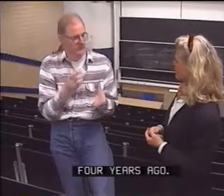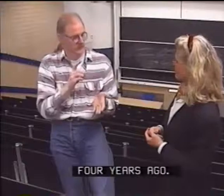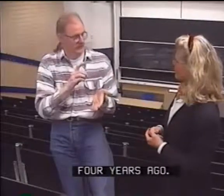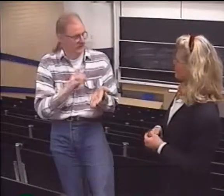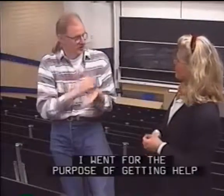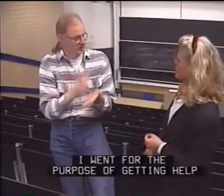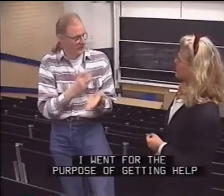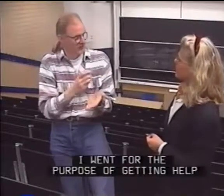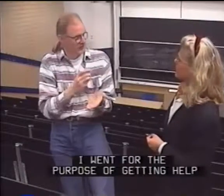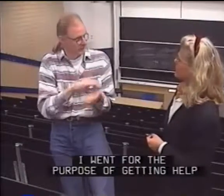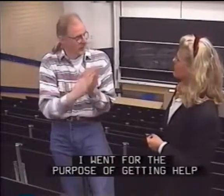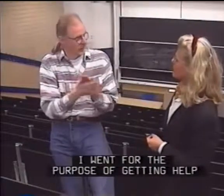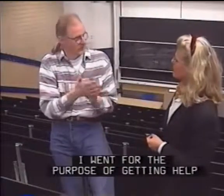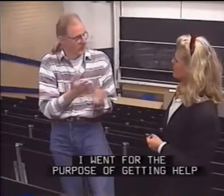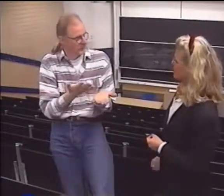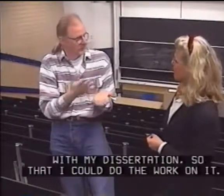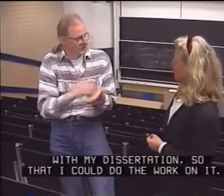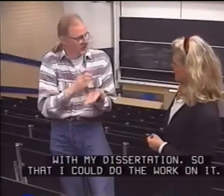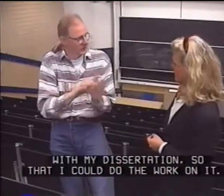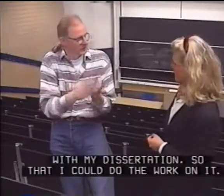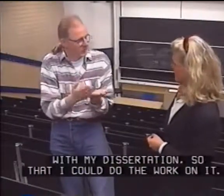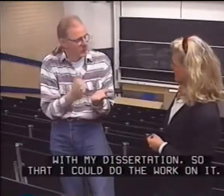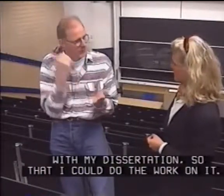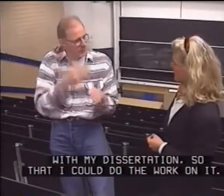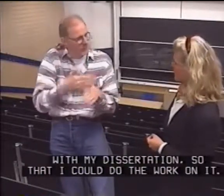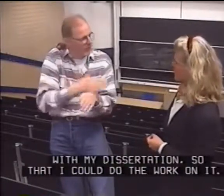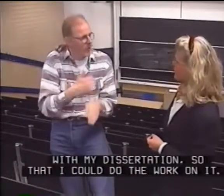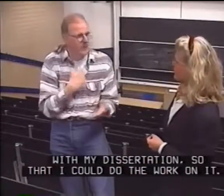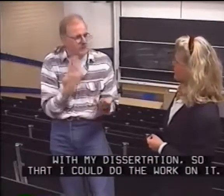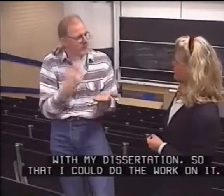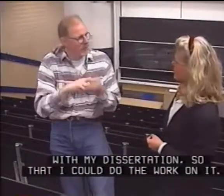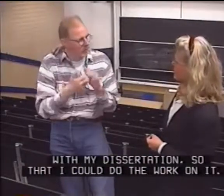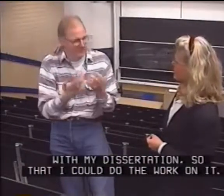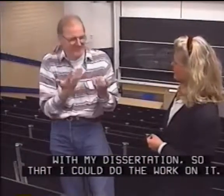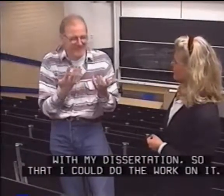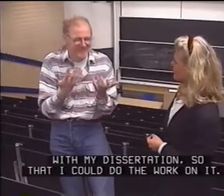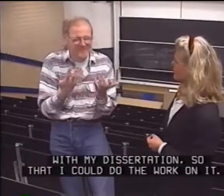I went for the purpose of getting help with my dissertation so that I could do the work on it.